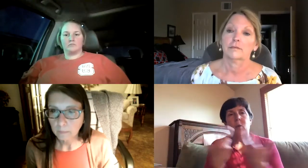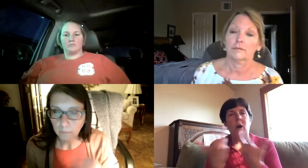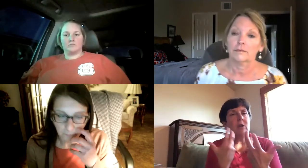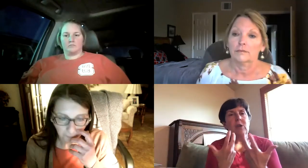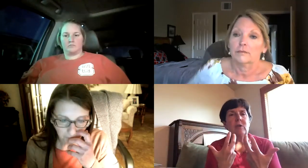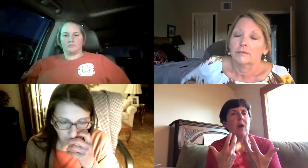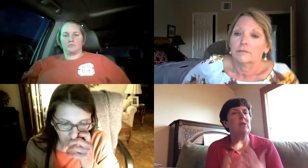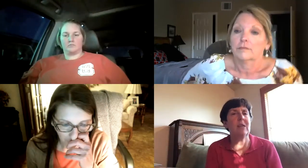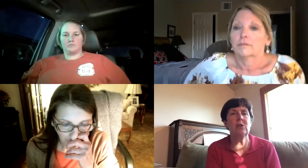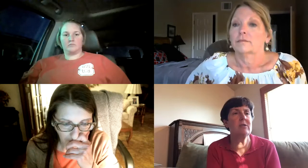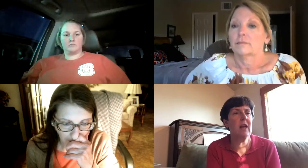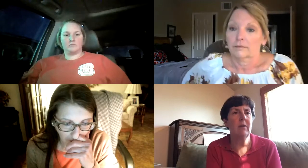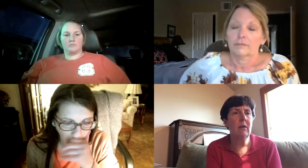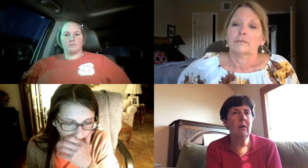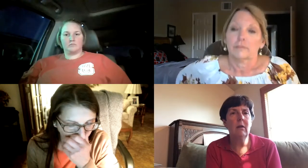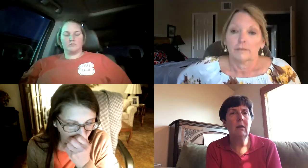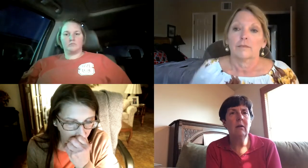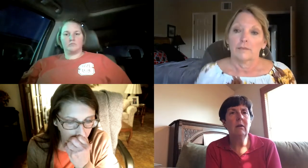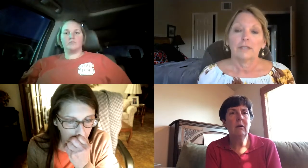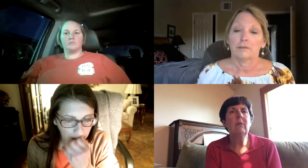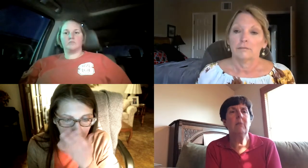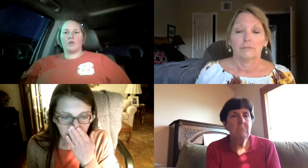do more just conversational stuff.